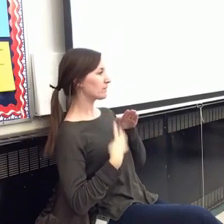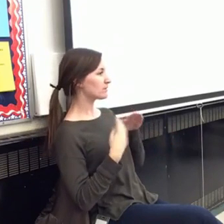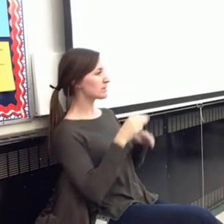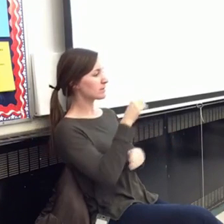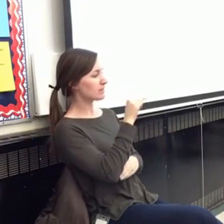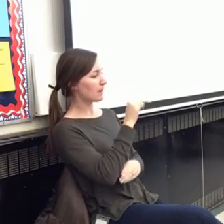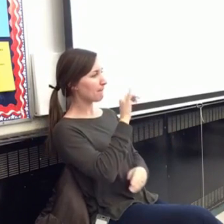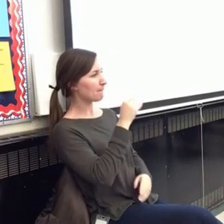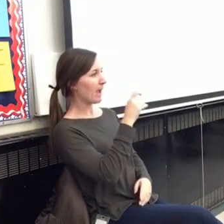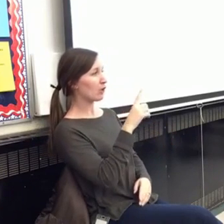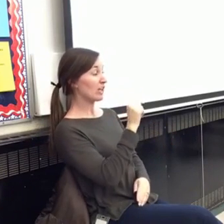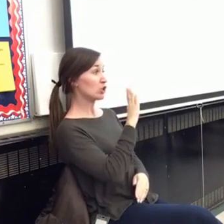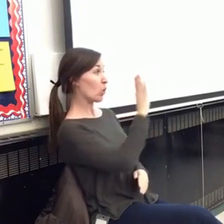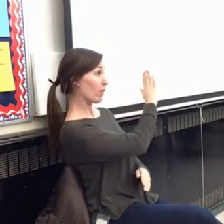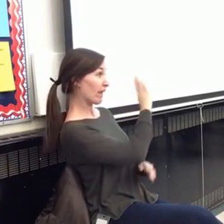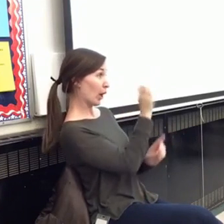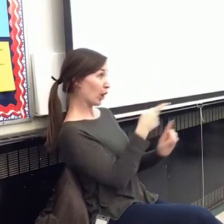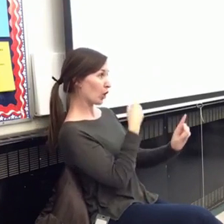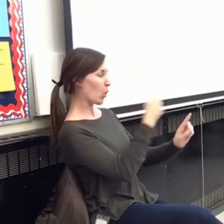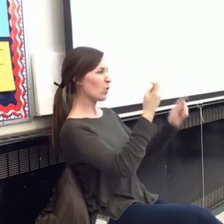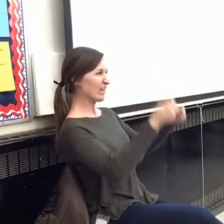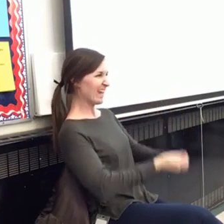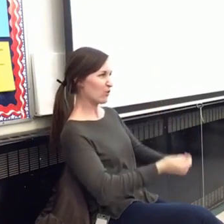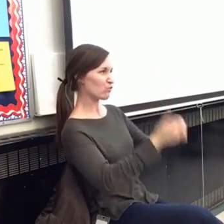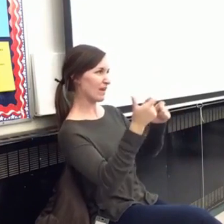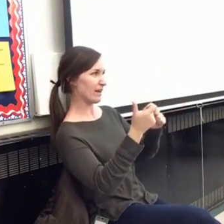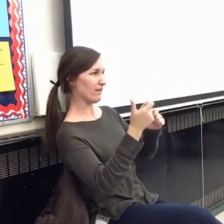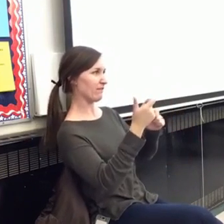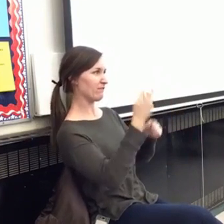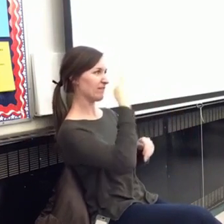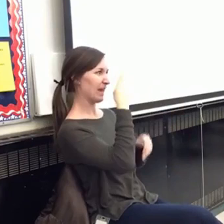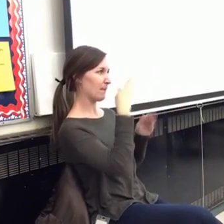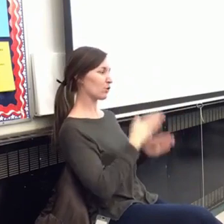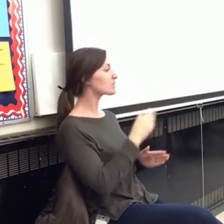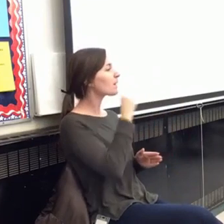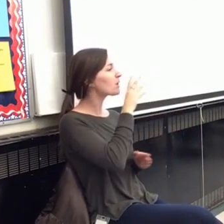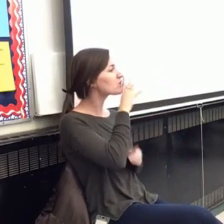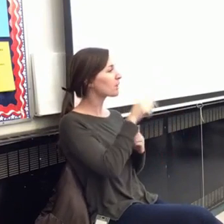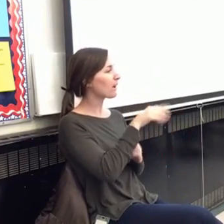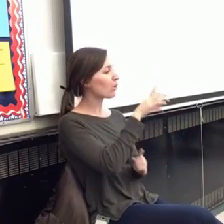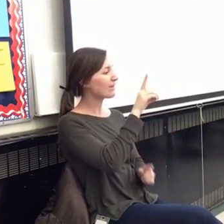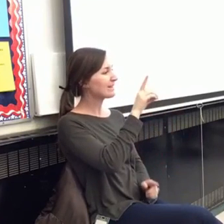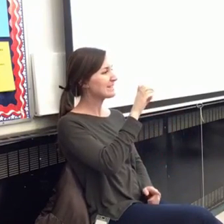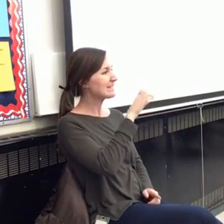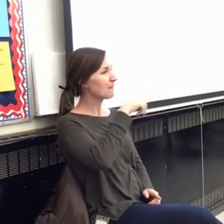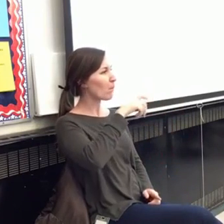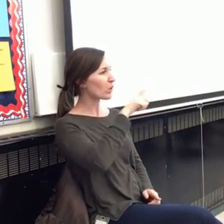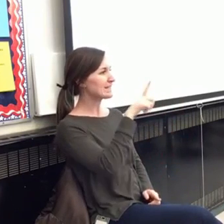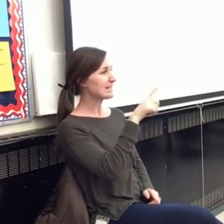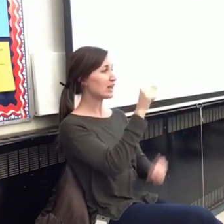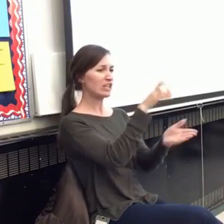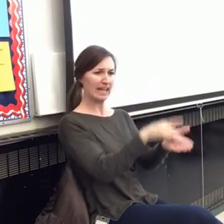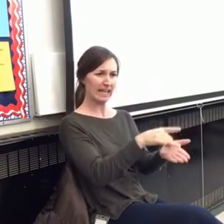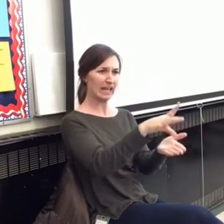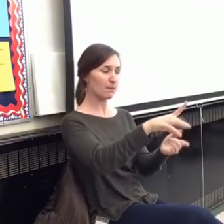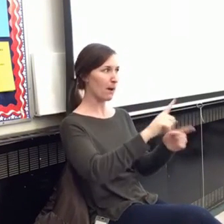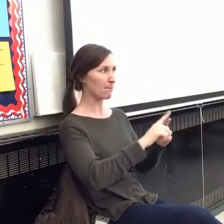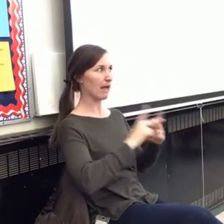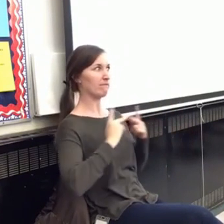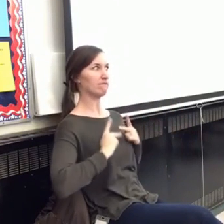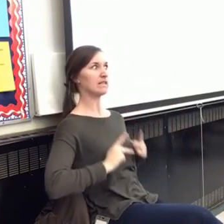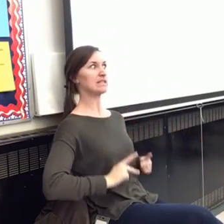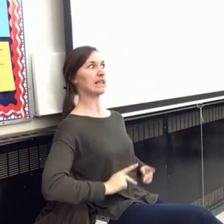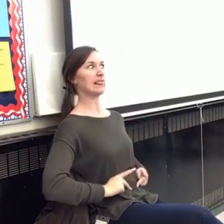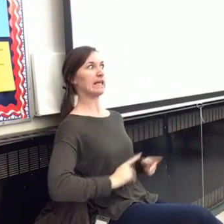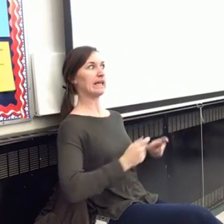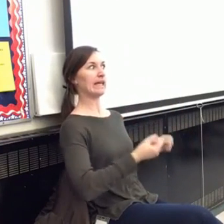rid of immigrants. And we talk about getting rid of immigrants, we're not talking about deportation. We are talking about physically getting rid of them,